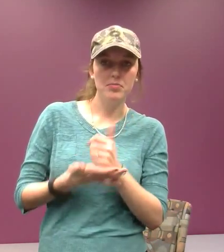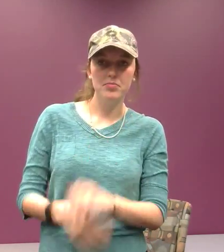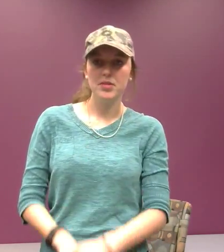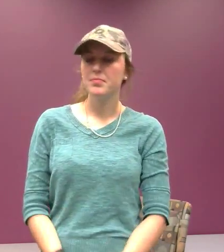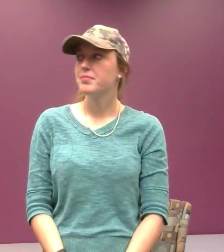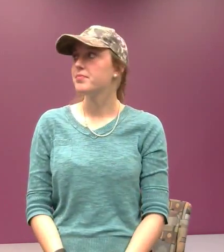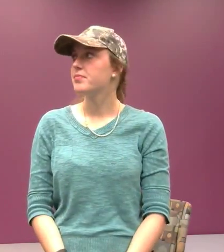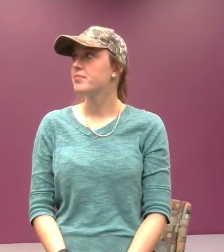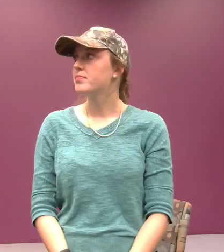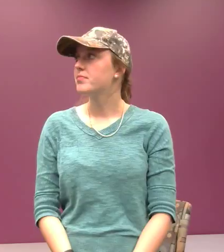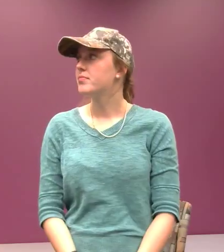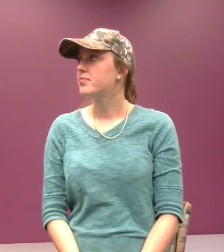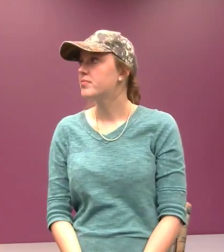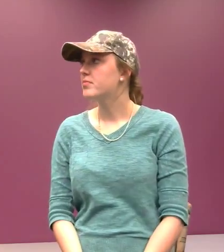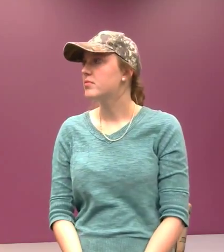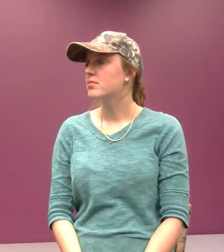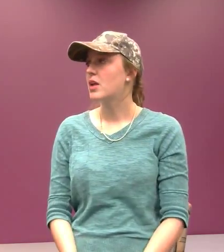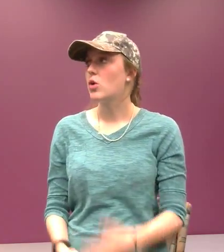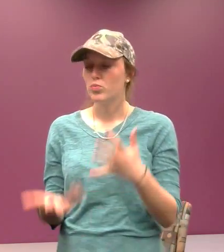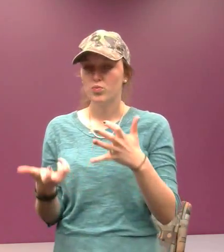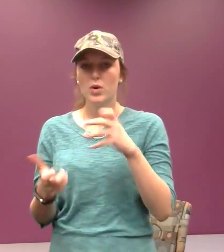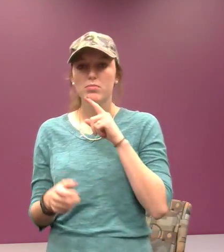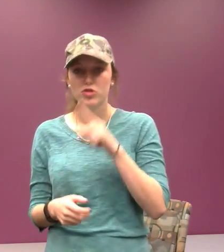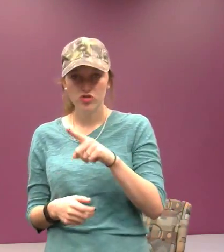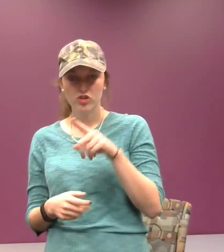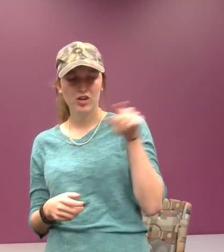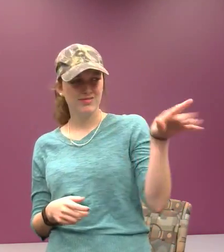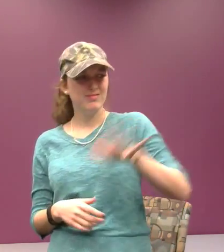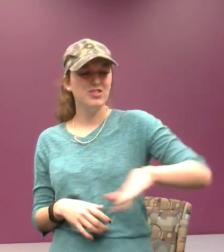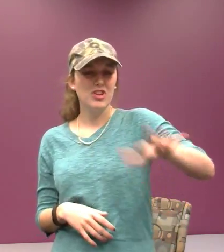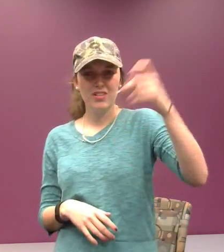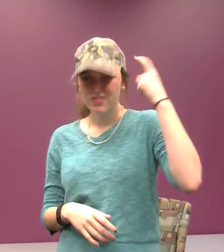I'm sure you know what is happening here.